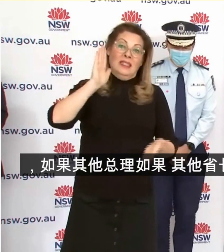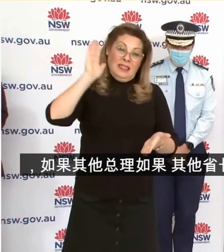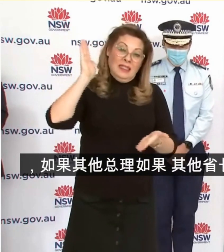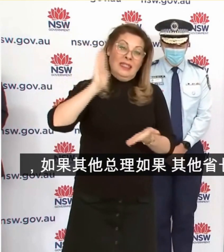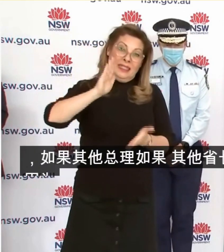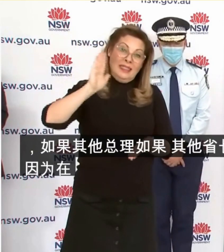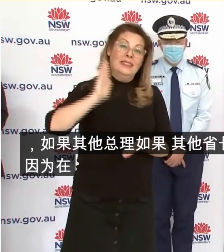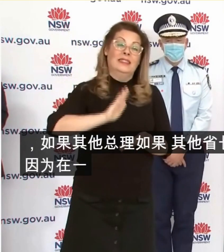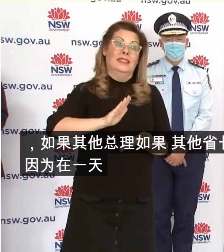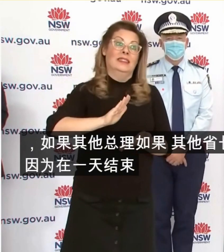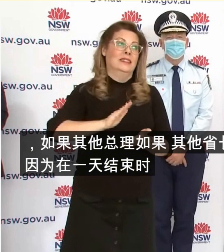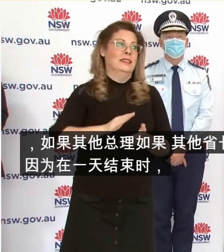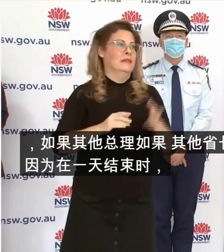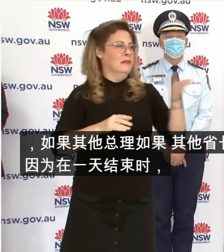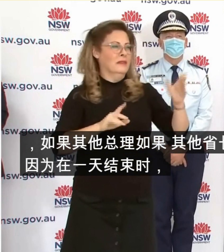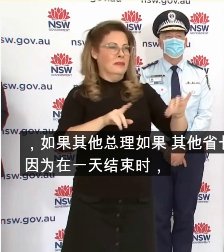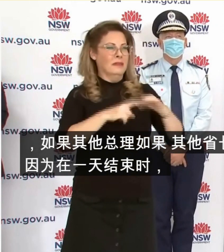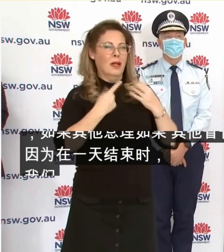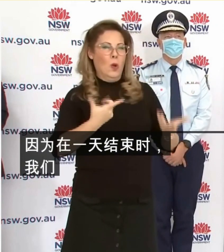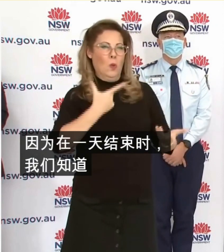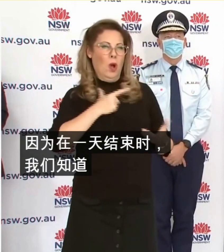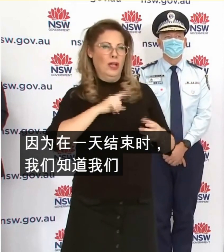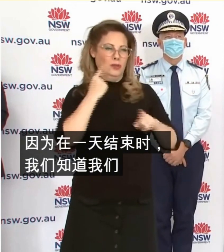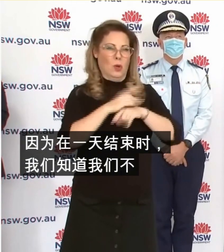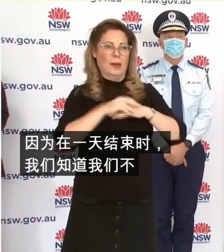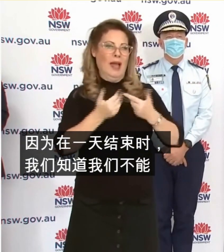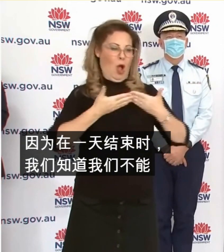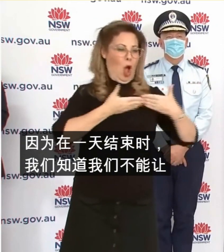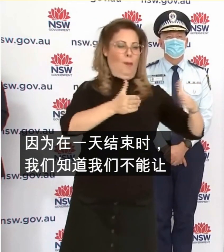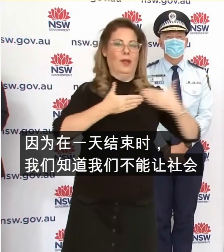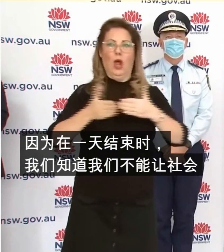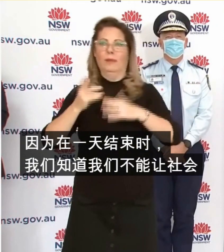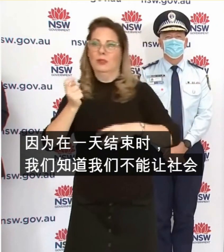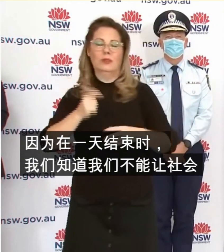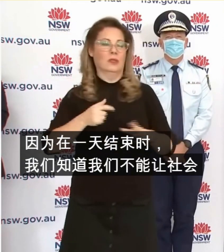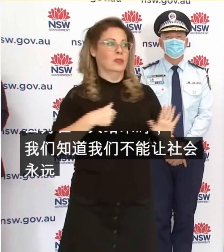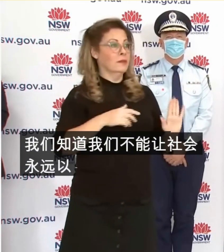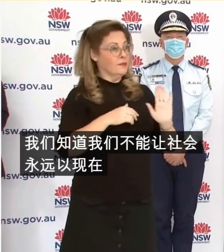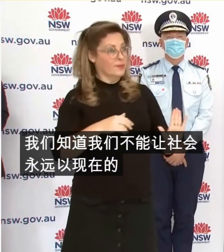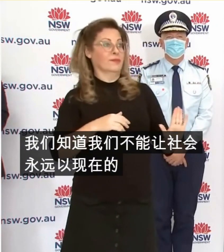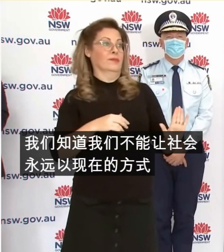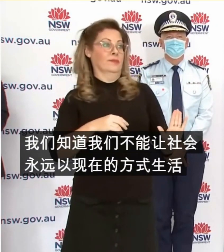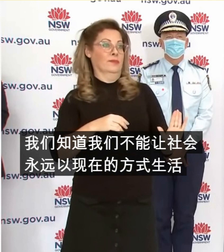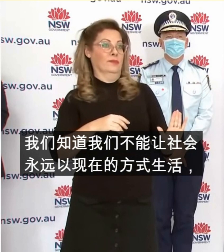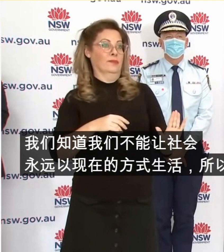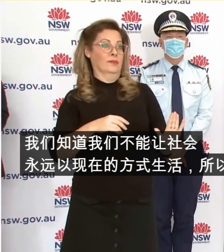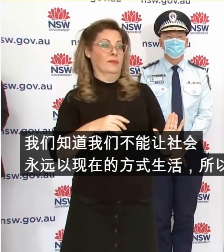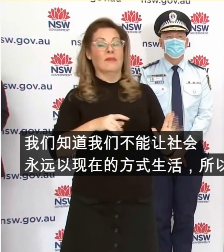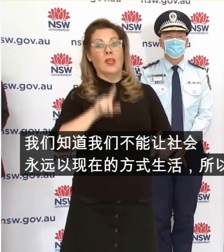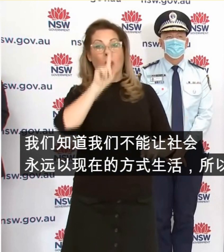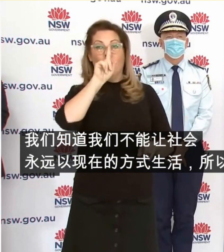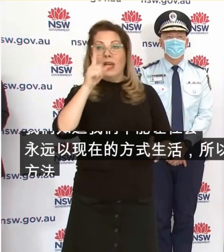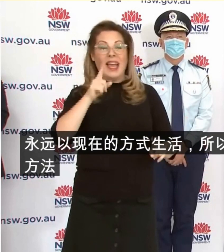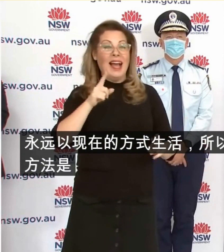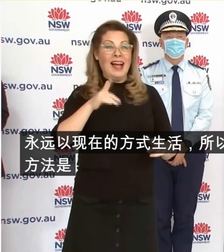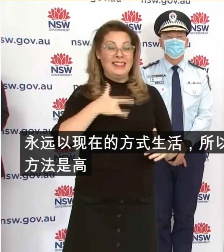premiers, because at the end of the day, we know that we can't have society living the way we are now